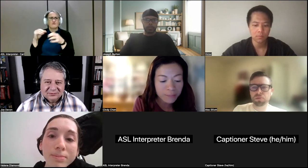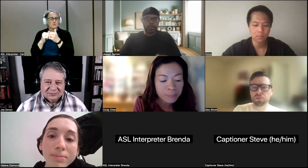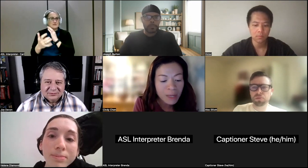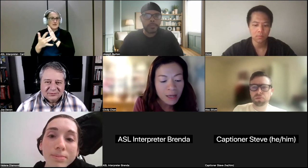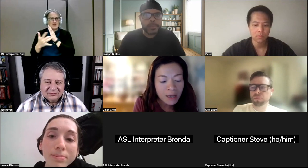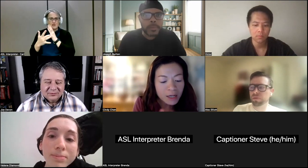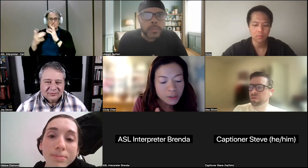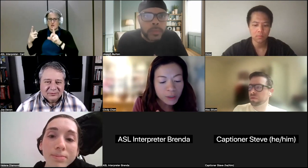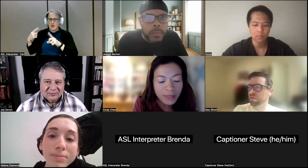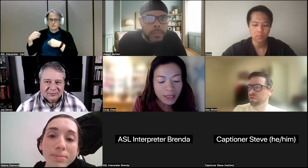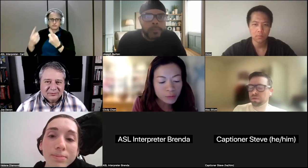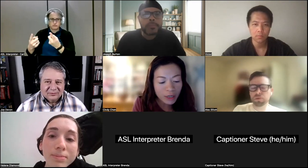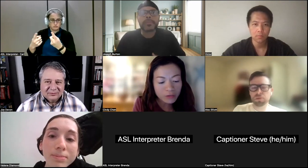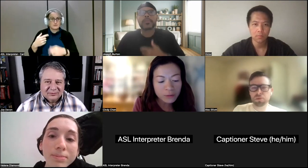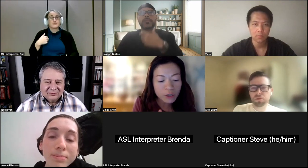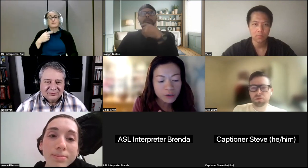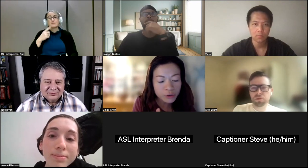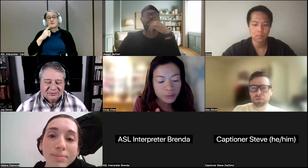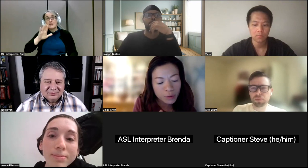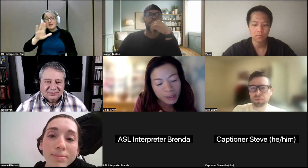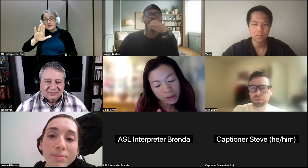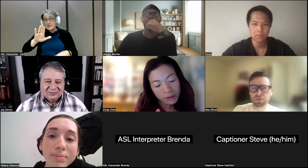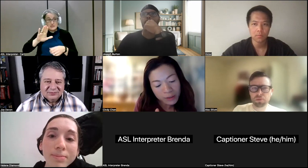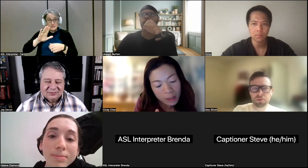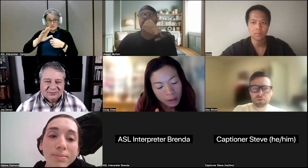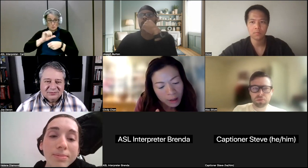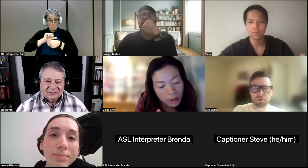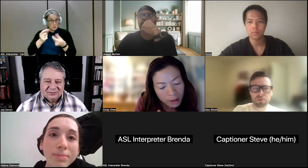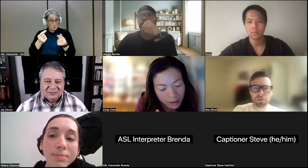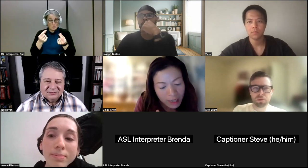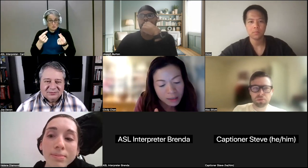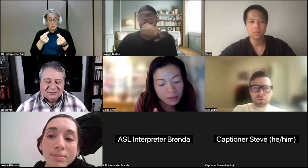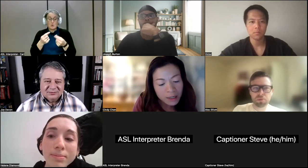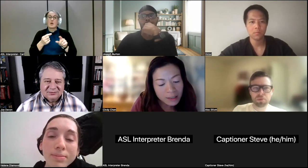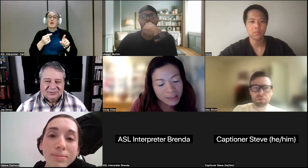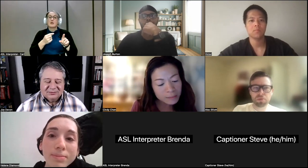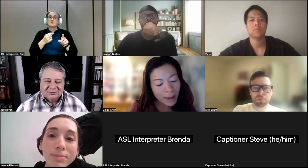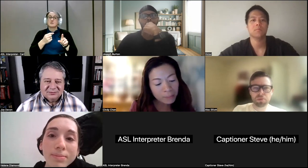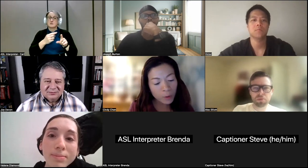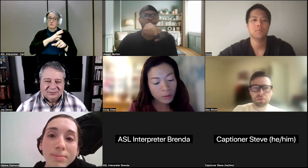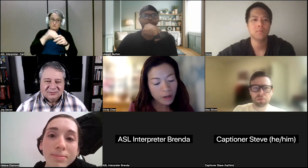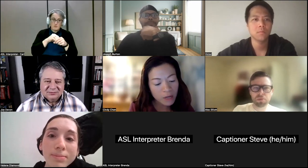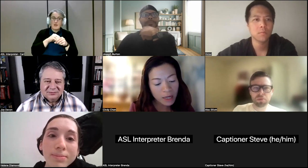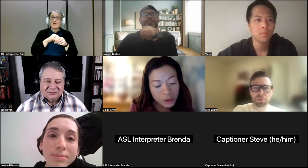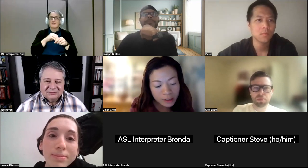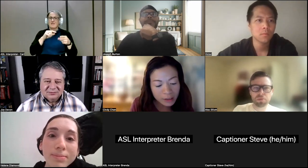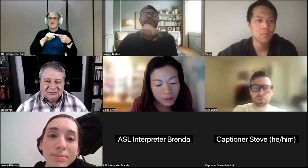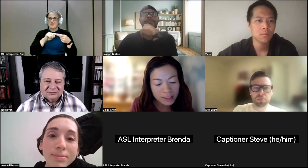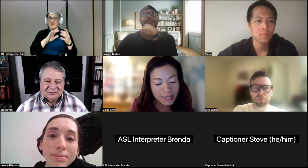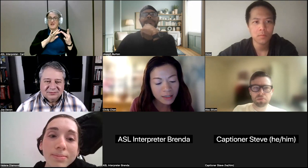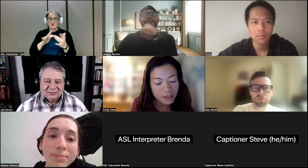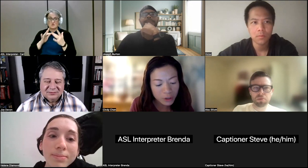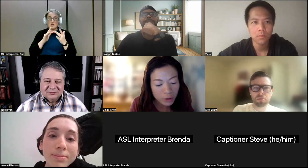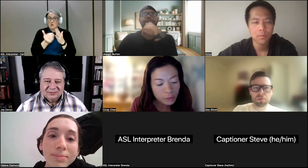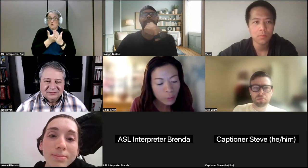innovation. His work has ranged from contributing to the then nascent backbone of the internet to